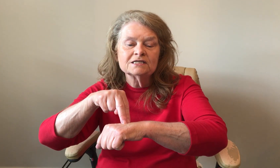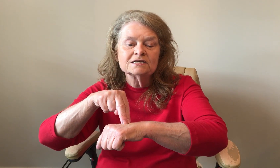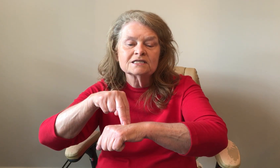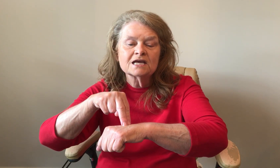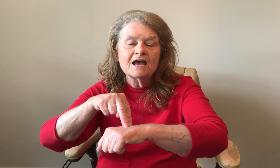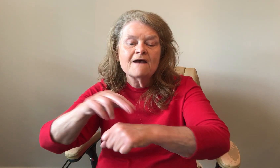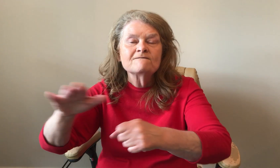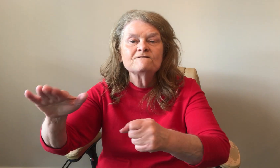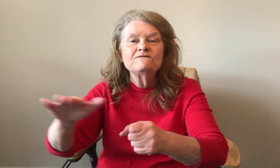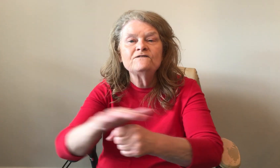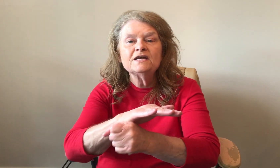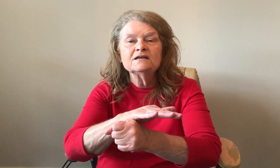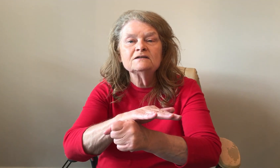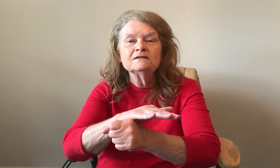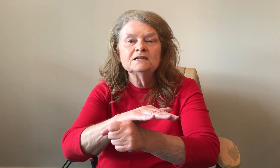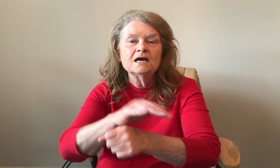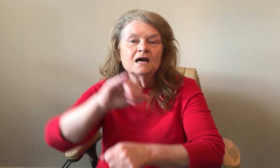nations filled